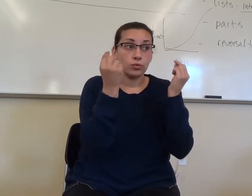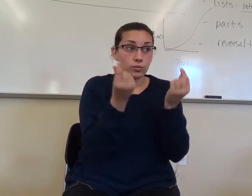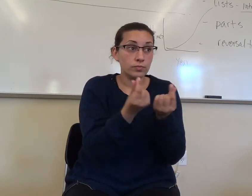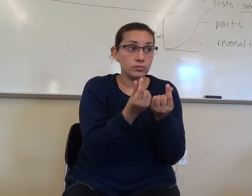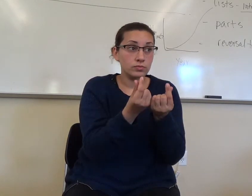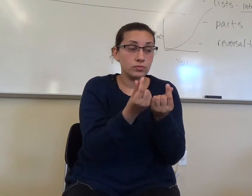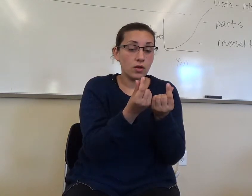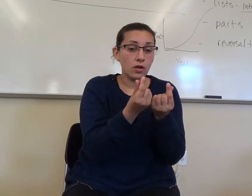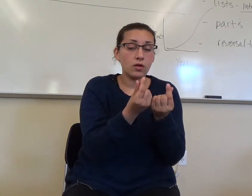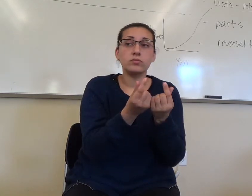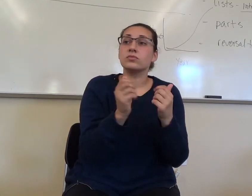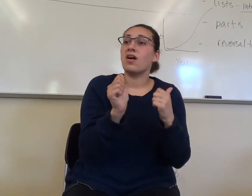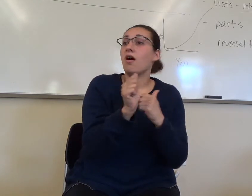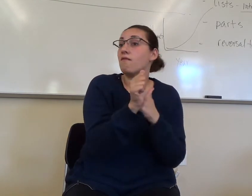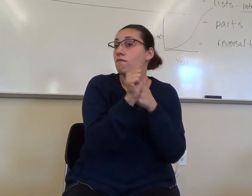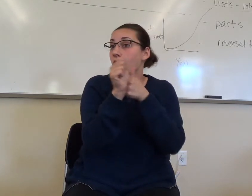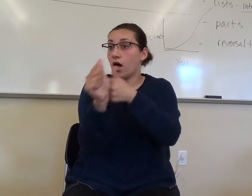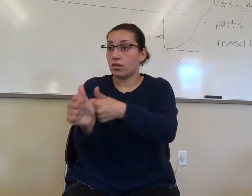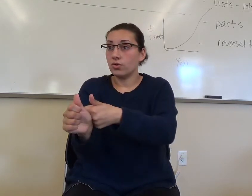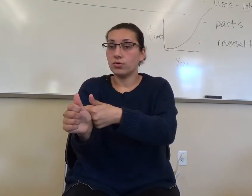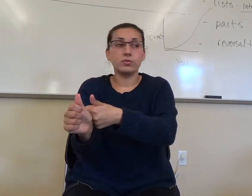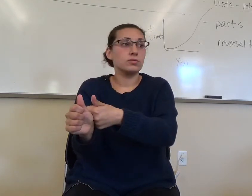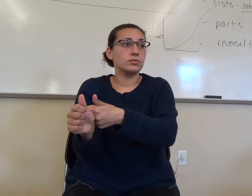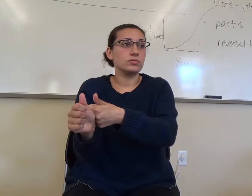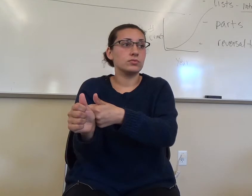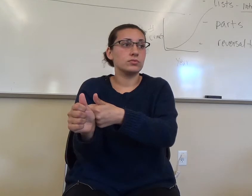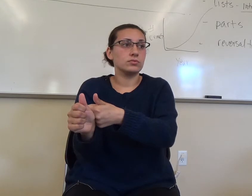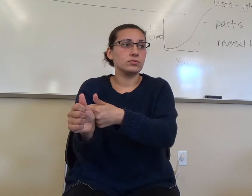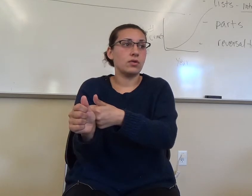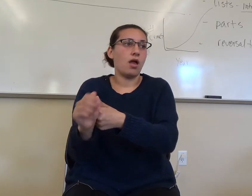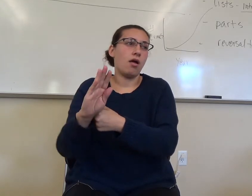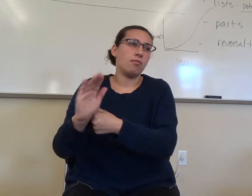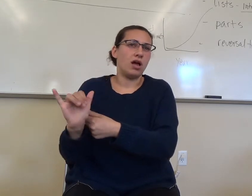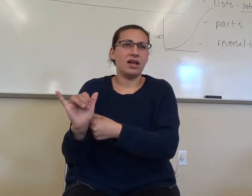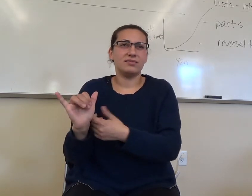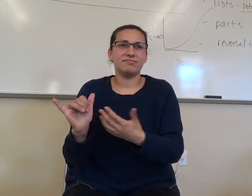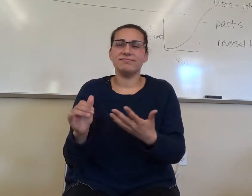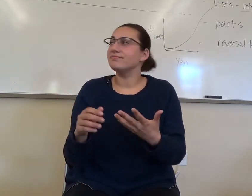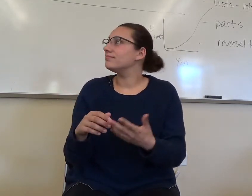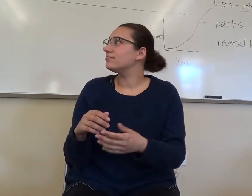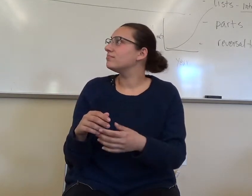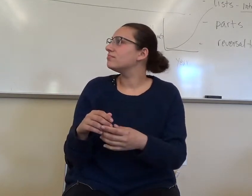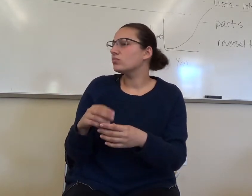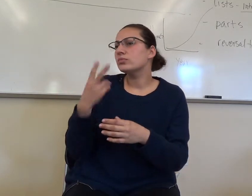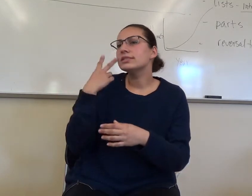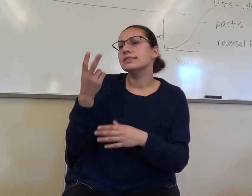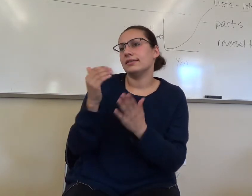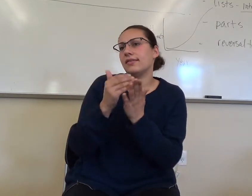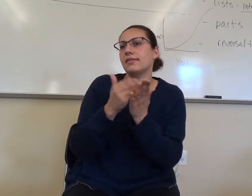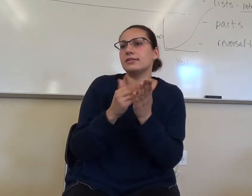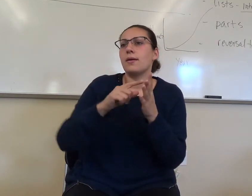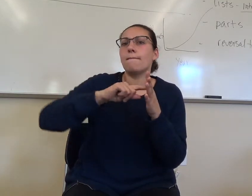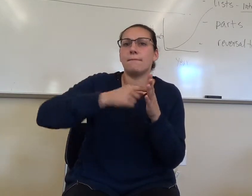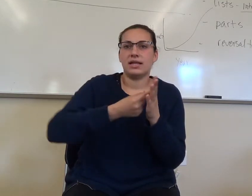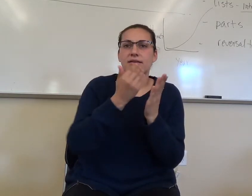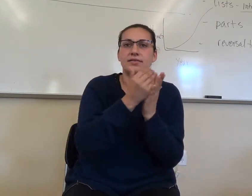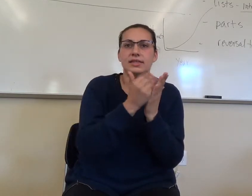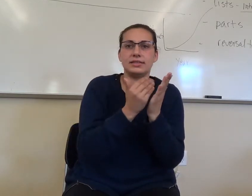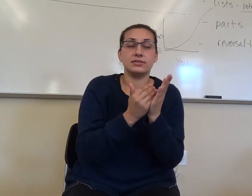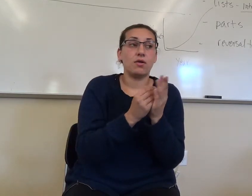followed by, yeah, exactly. Now we're seeing a kind of a list, okay? First, so